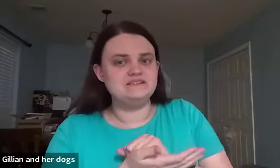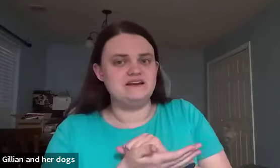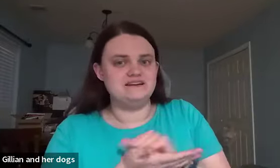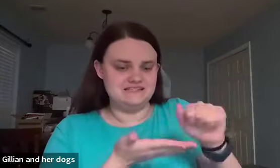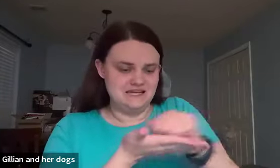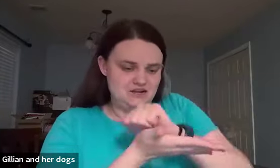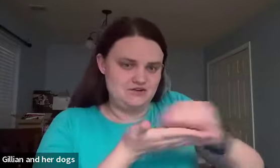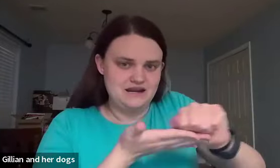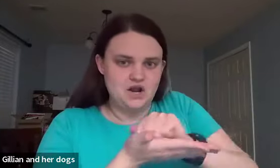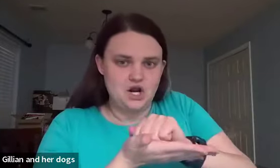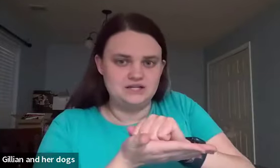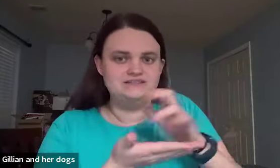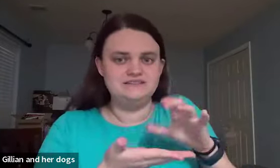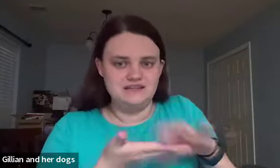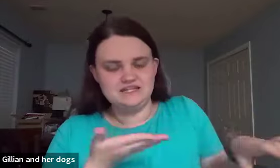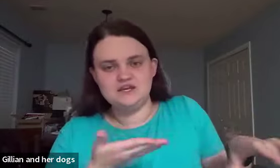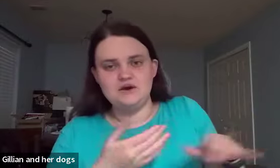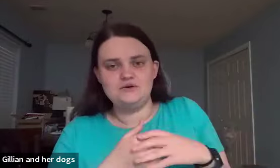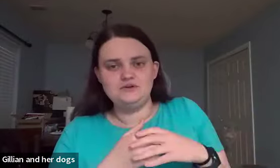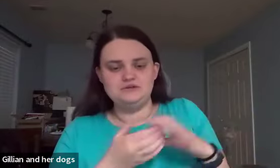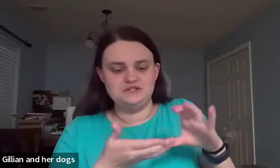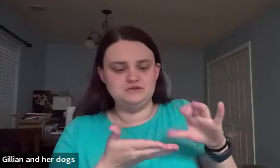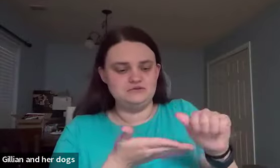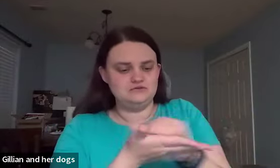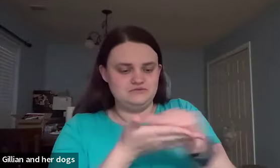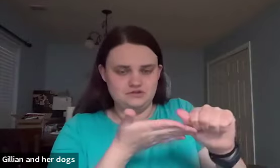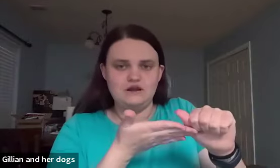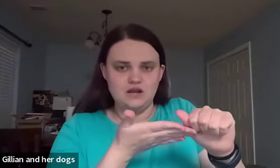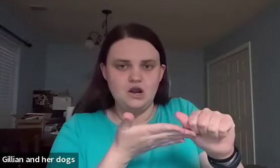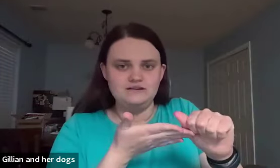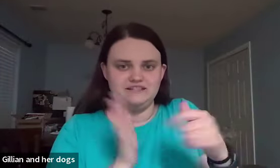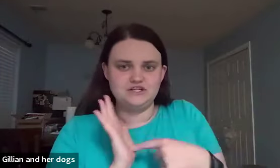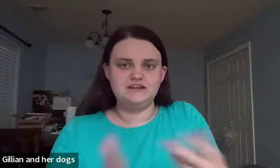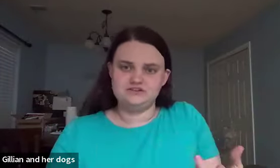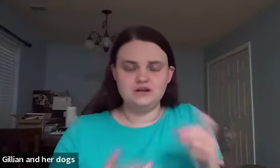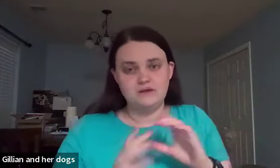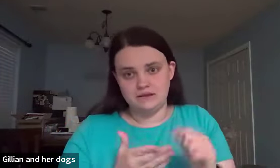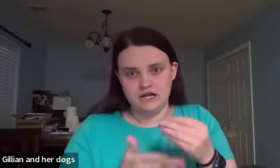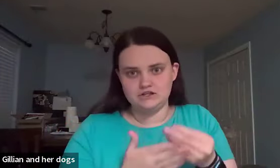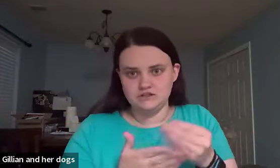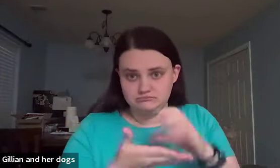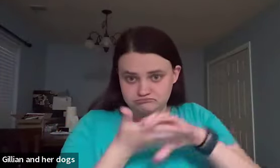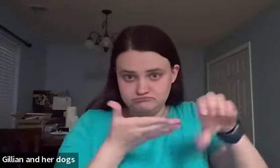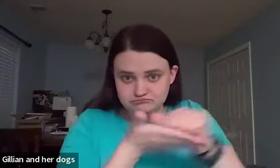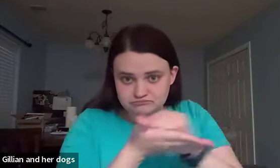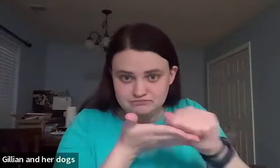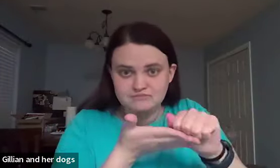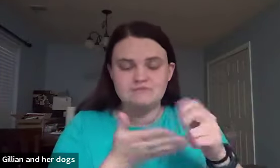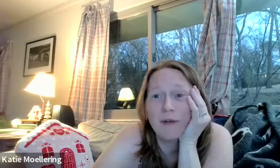old sign because it's like credit card. And so you would do credit card, like to show like you're talking about like credit cards. So like, I want you